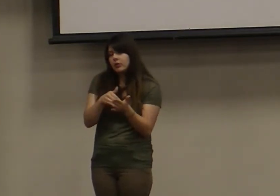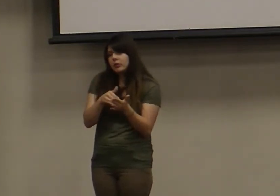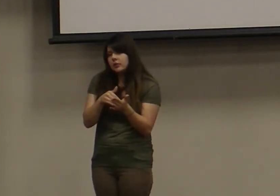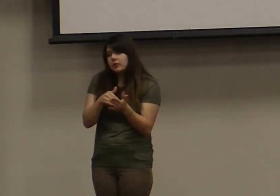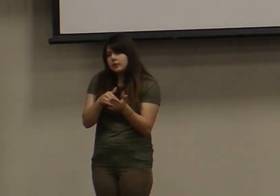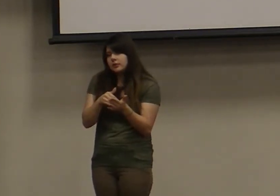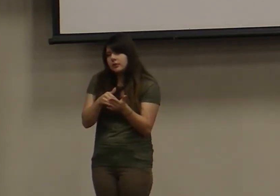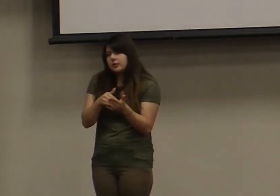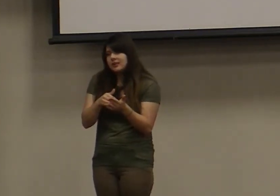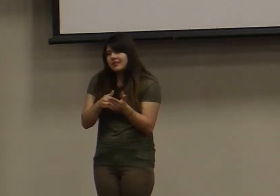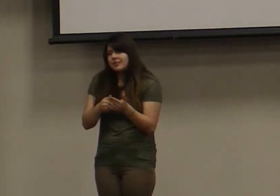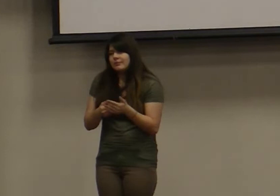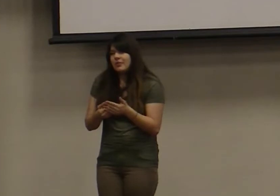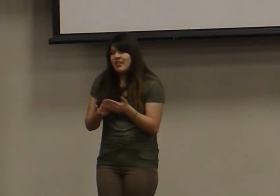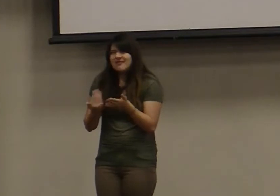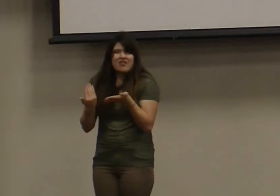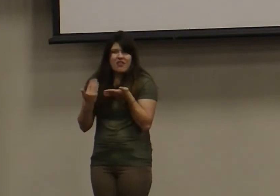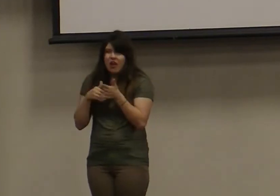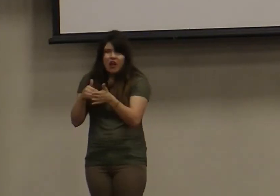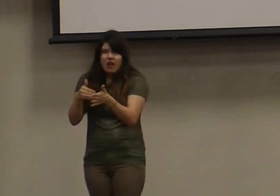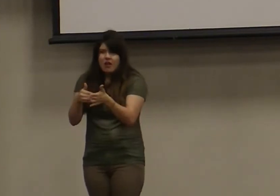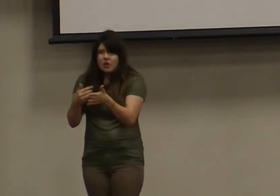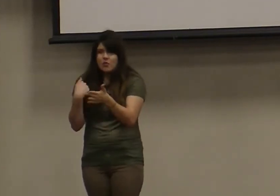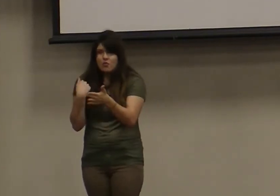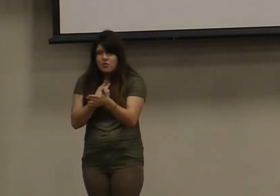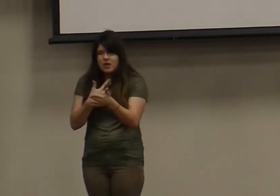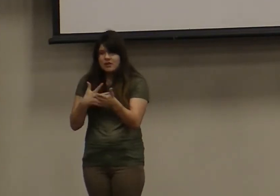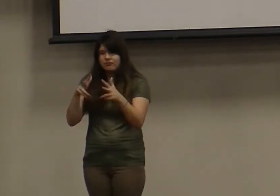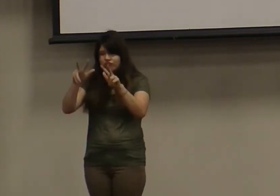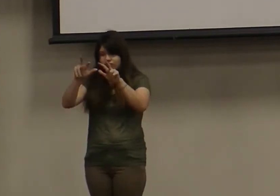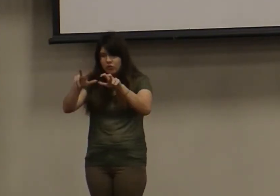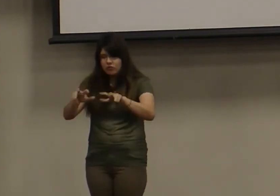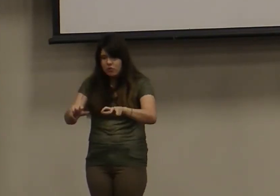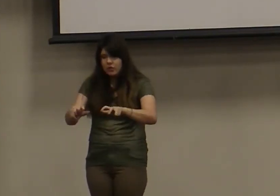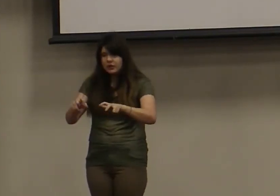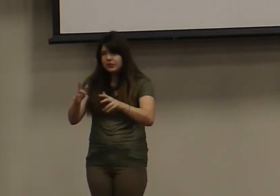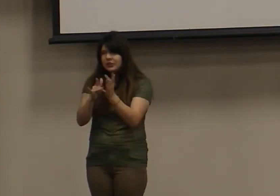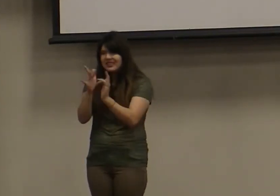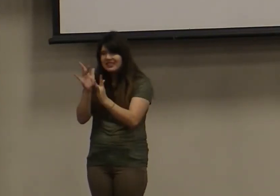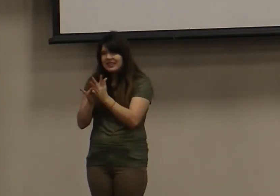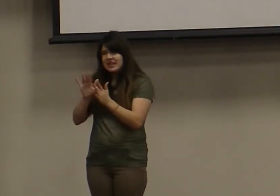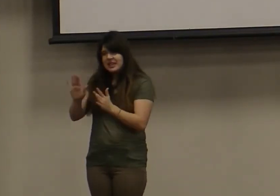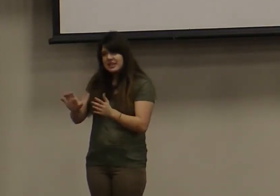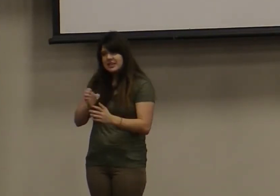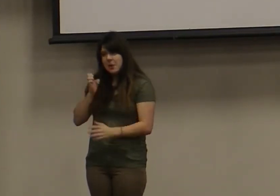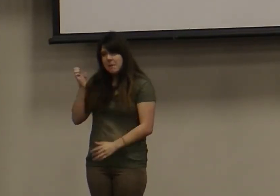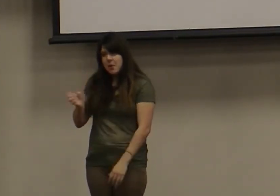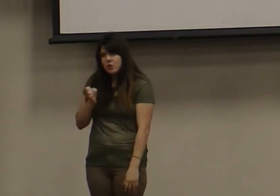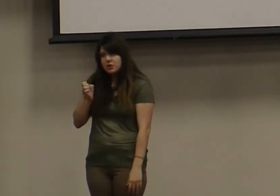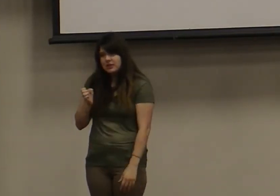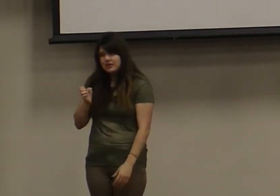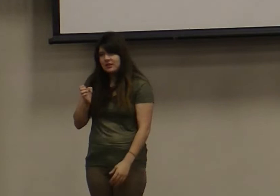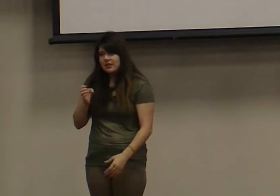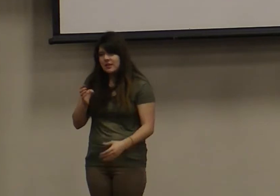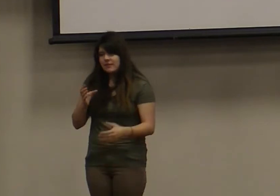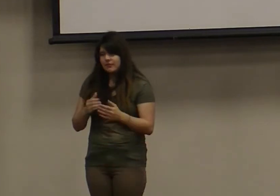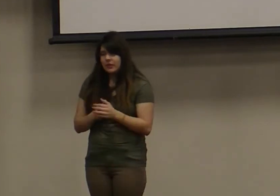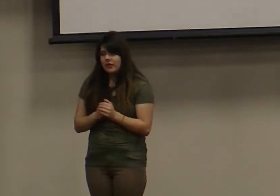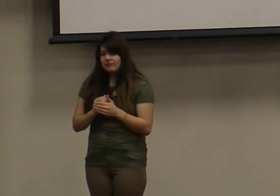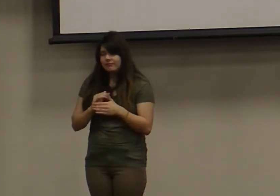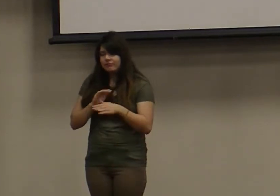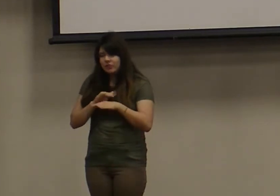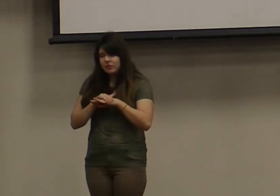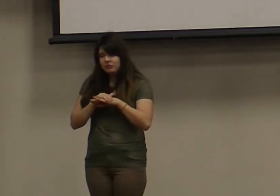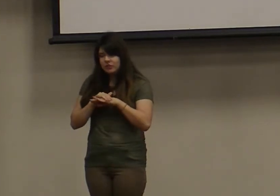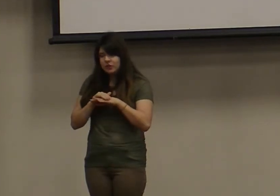Less often do we explore the depth of Jesus' emotion, his compassion, his concern